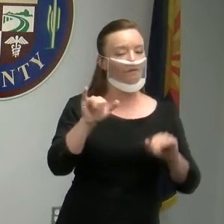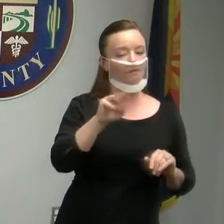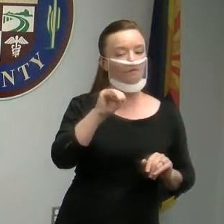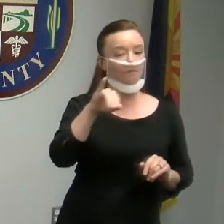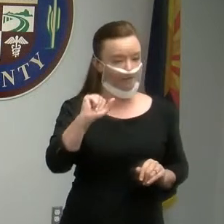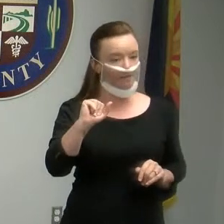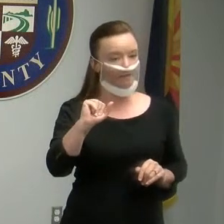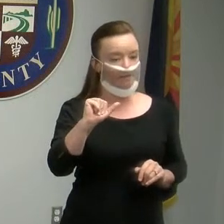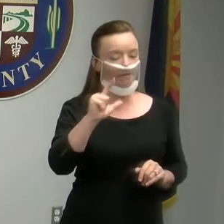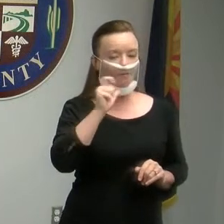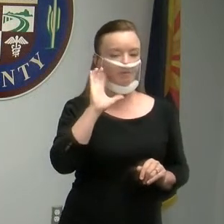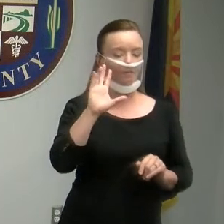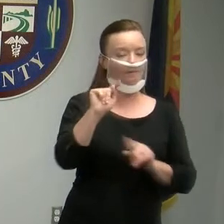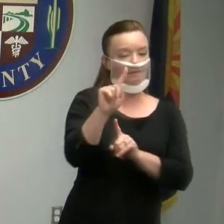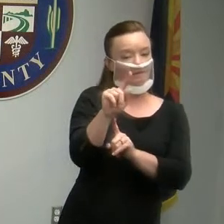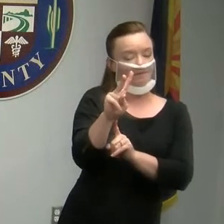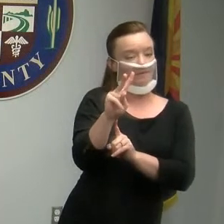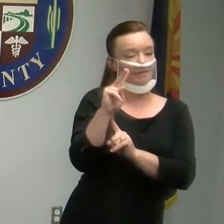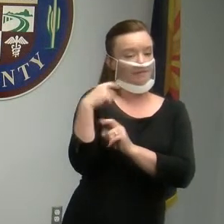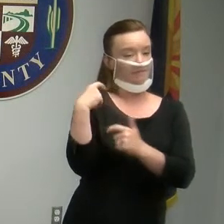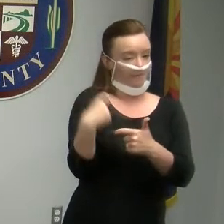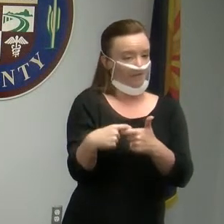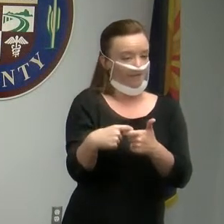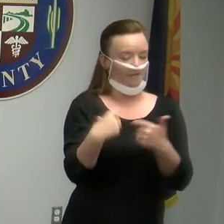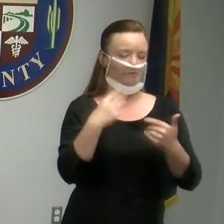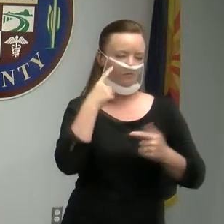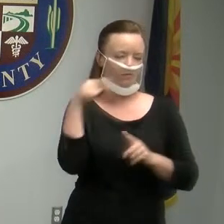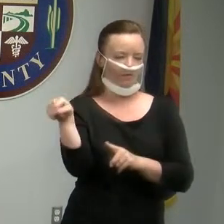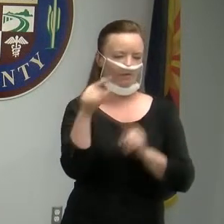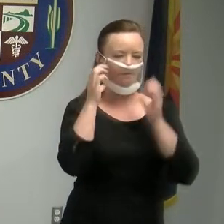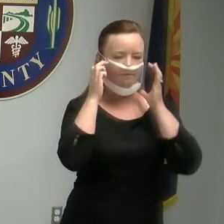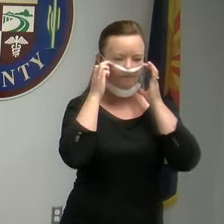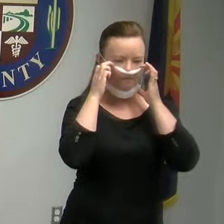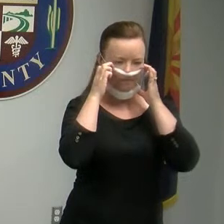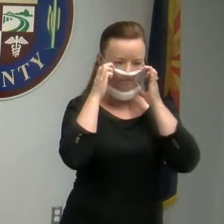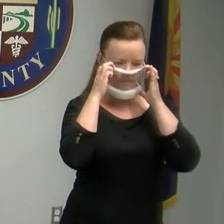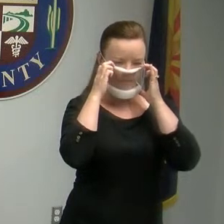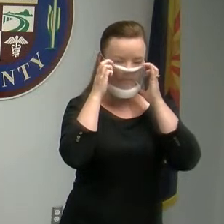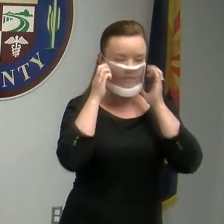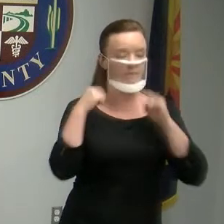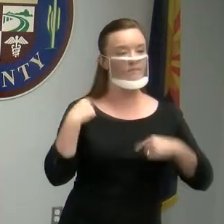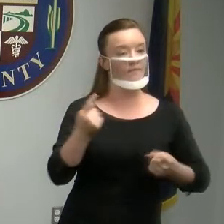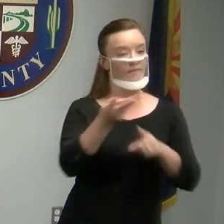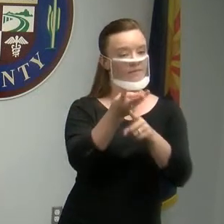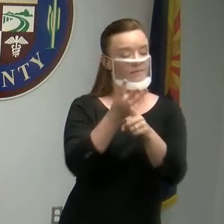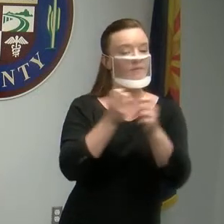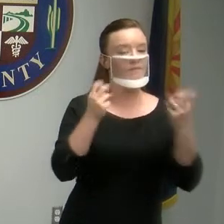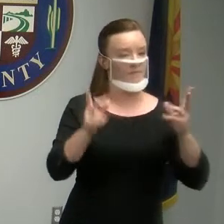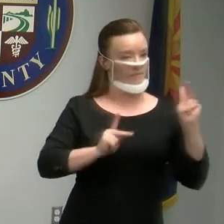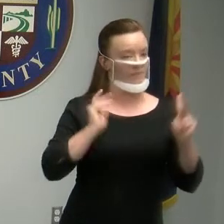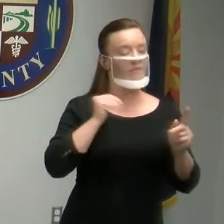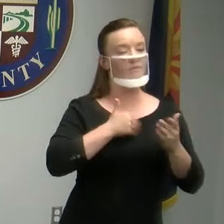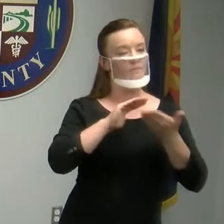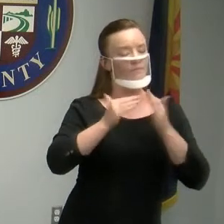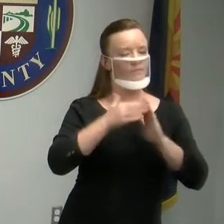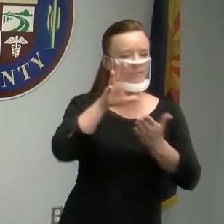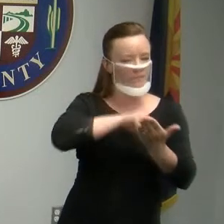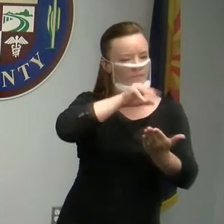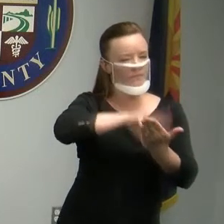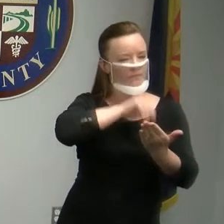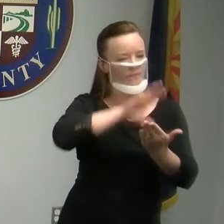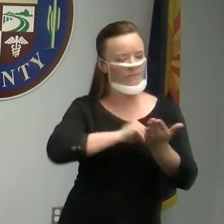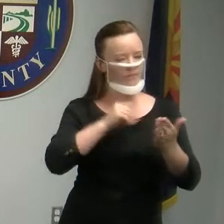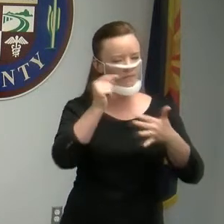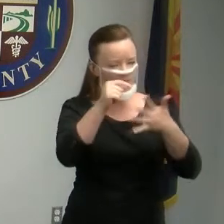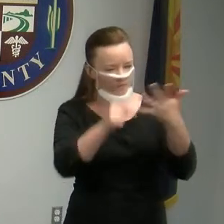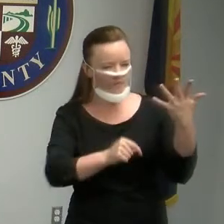media who are reporting in Spanish every single day. So as you all know, over the last 6 months, a lot of people in our community, they've learned a lot about what public